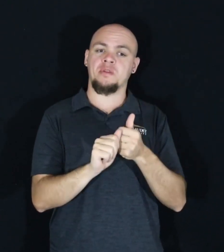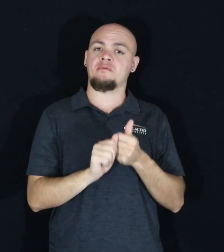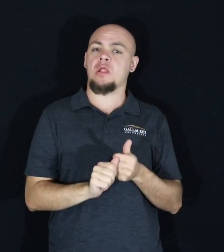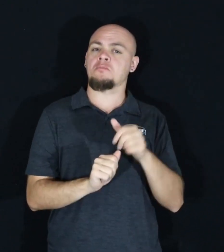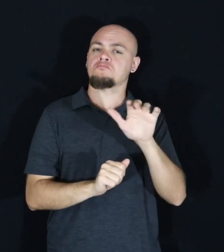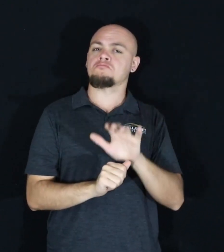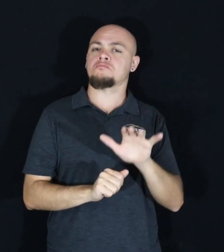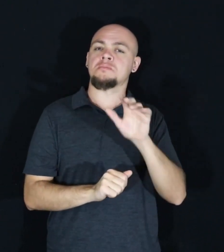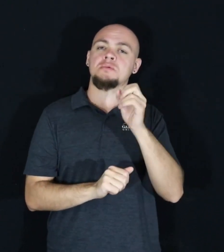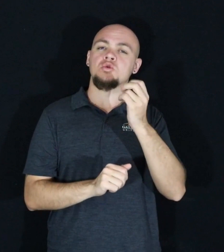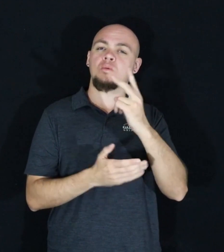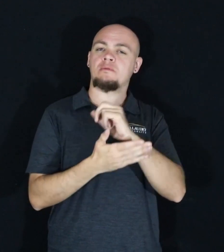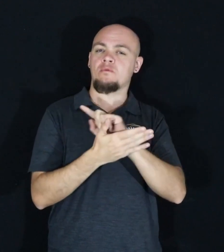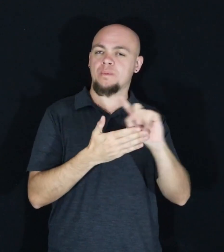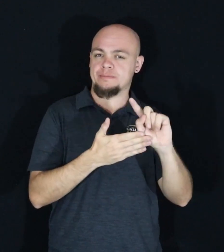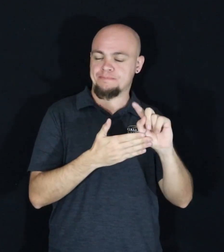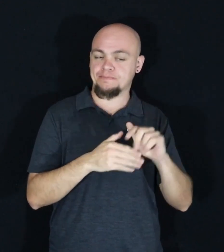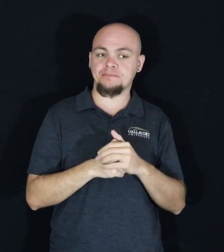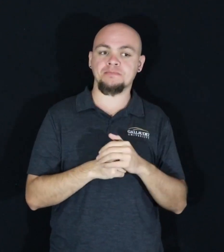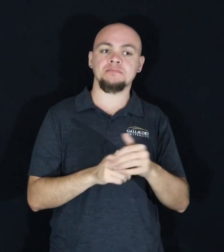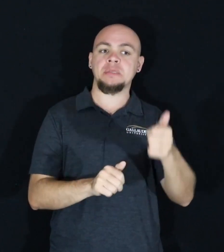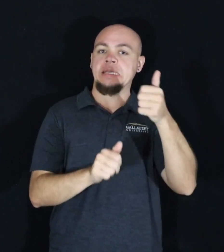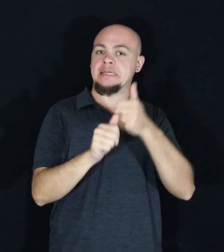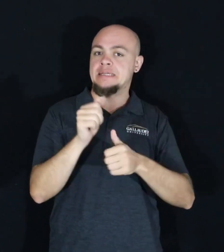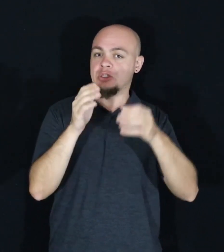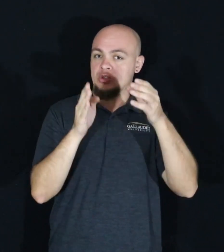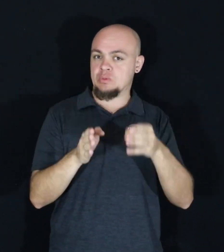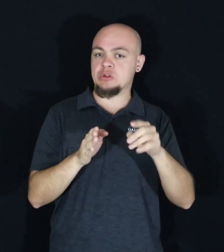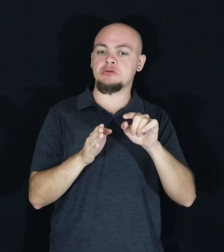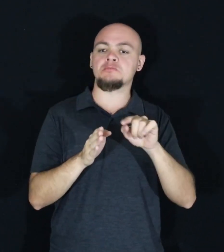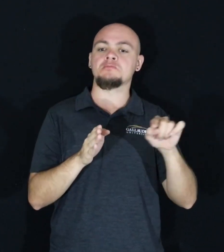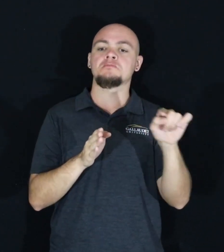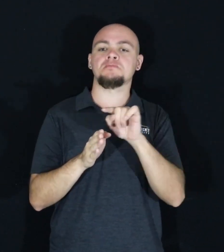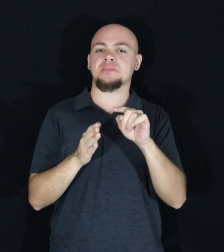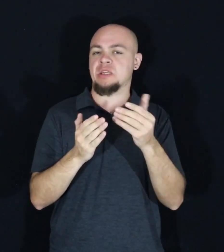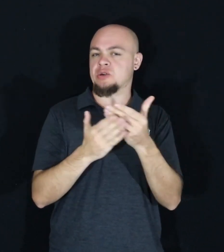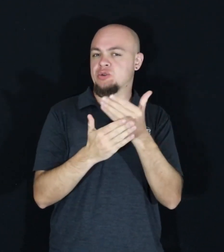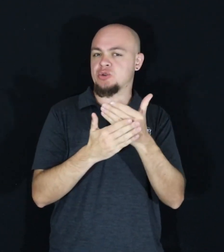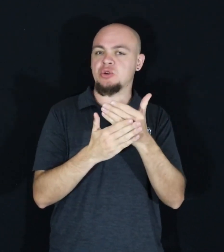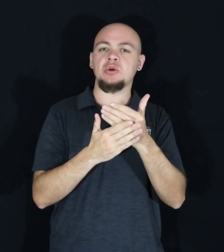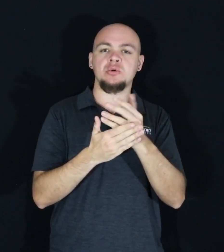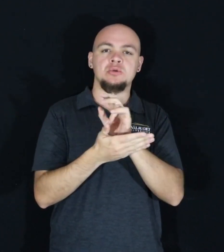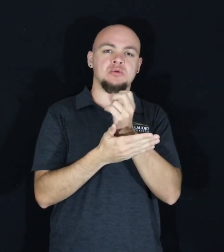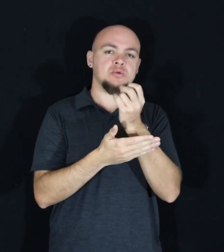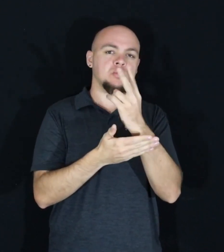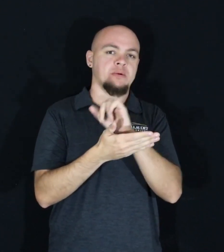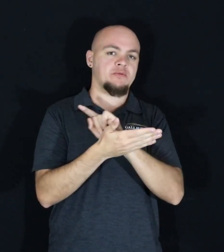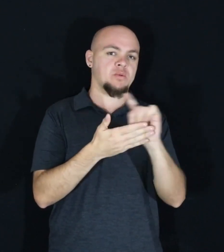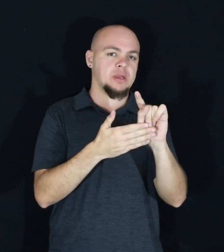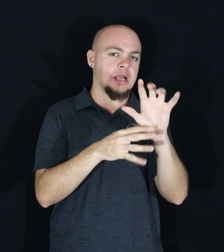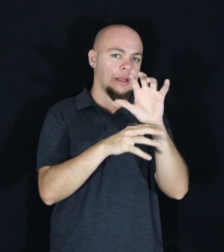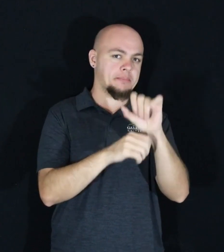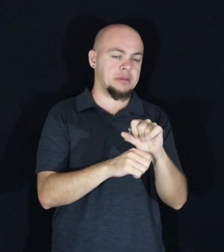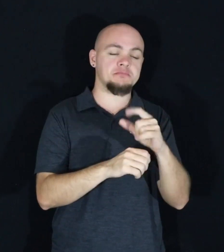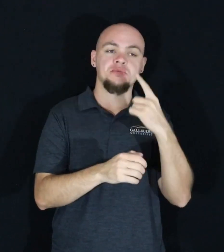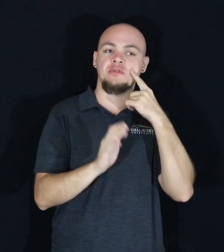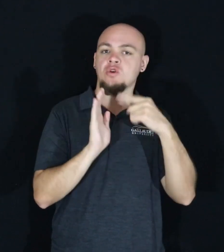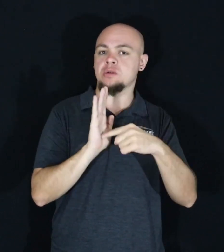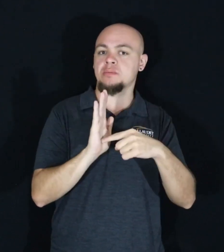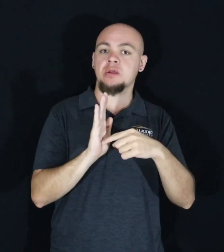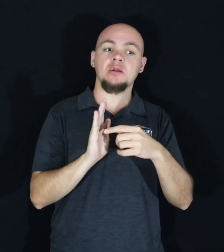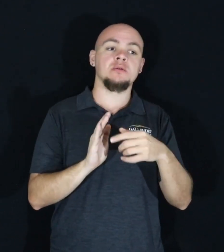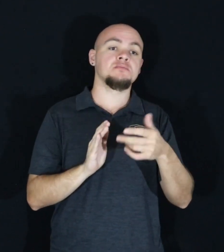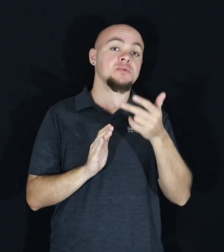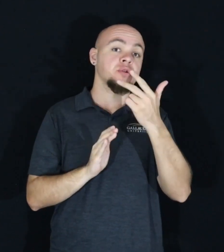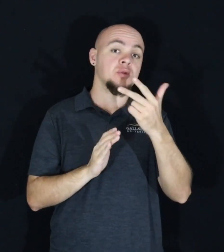of 12 weeks. Each person chose a new 12-week habit to work on, such as drinking 3 cups